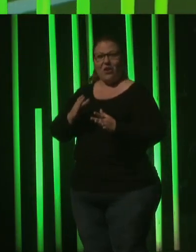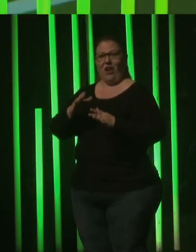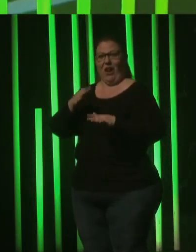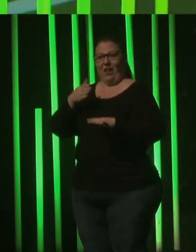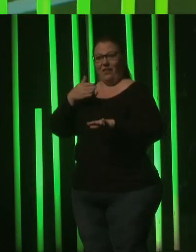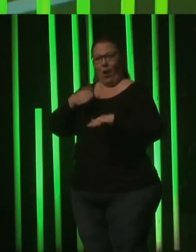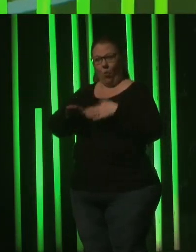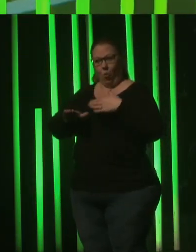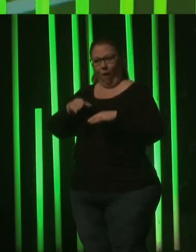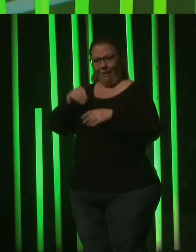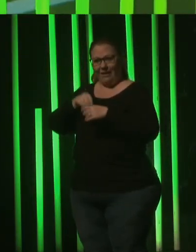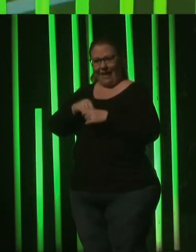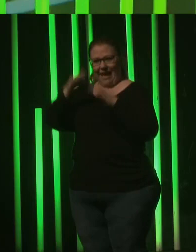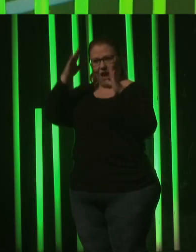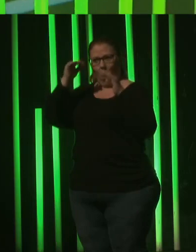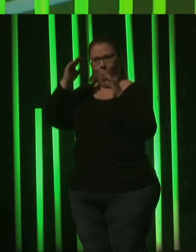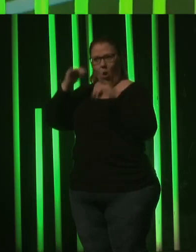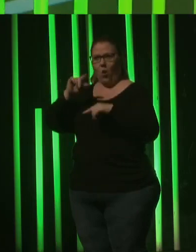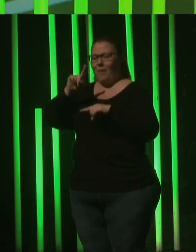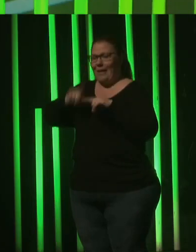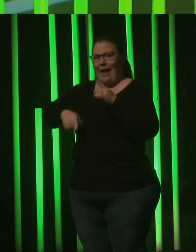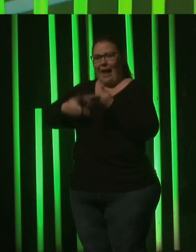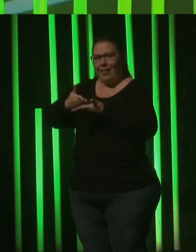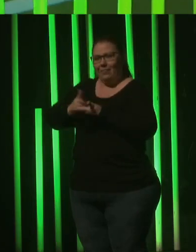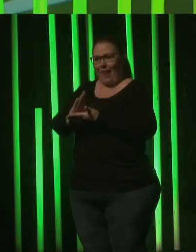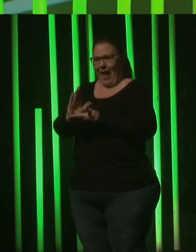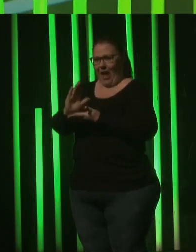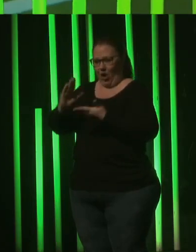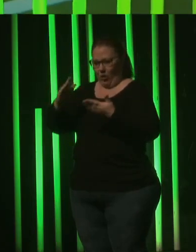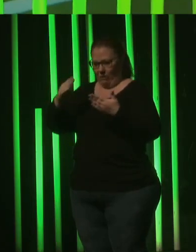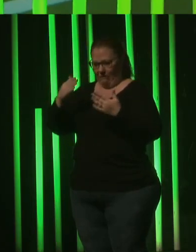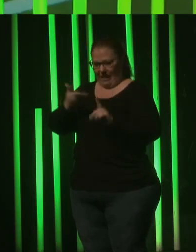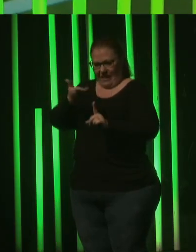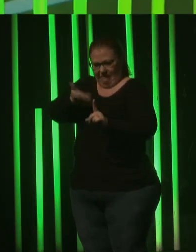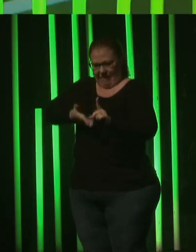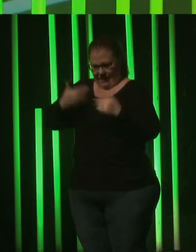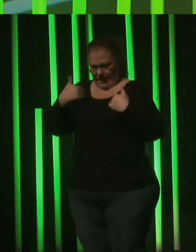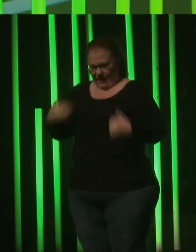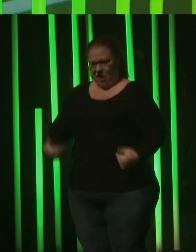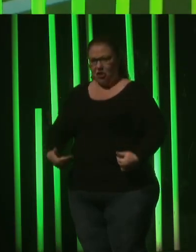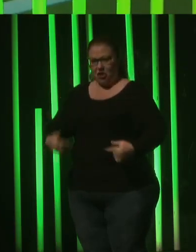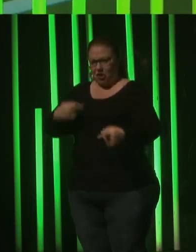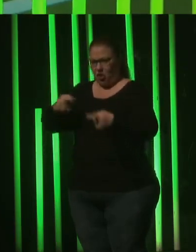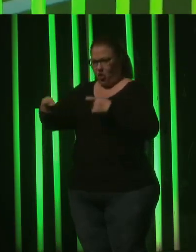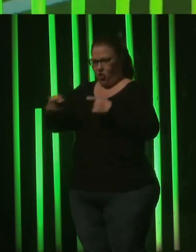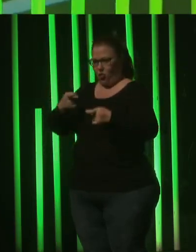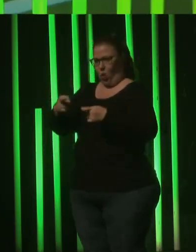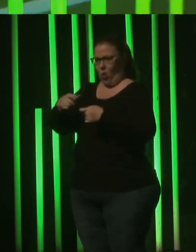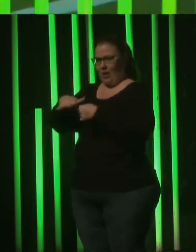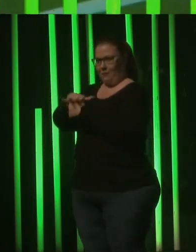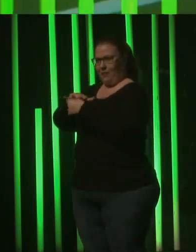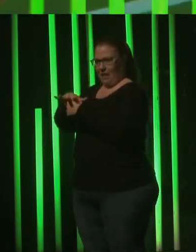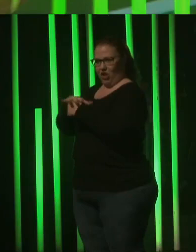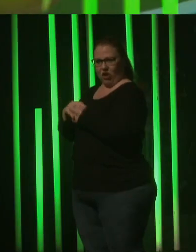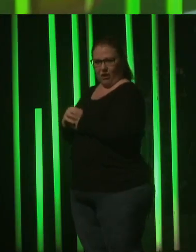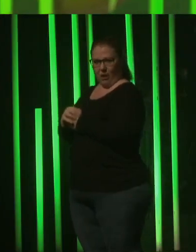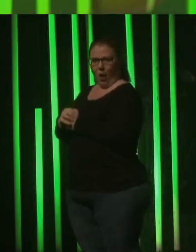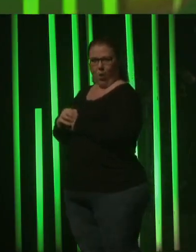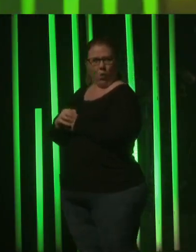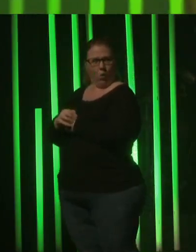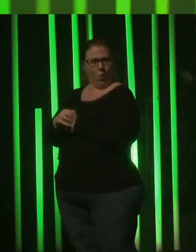hope cannot allow his condition to dictate his position. Isn't that